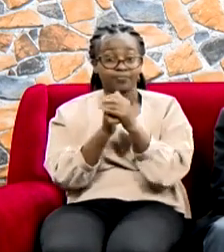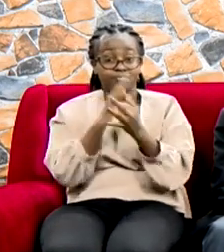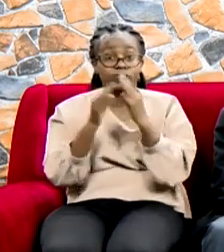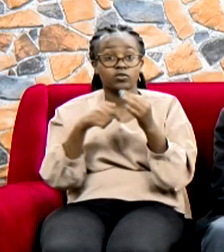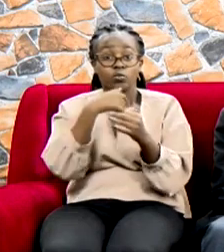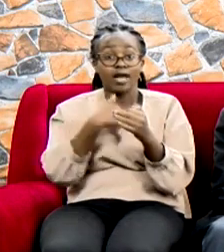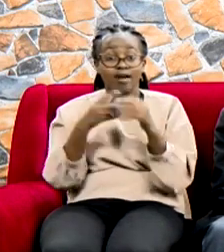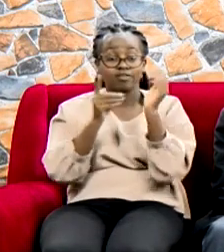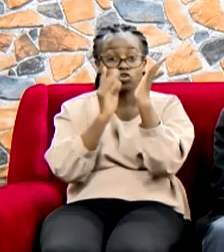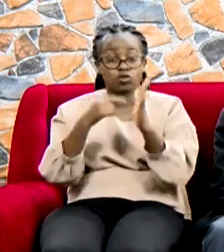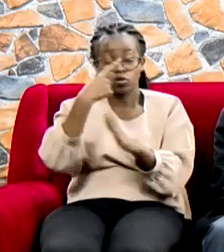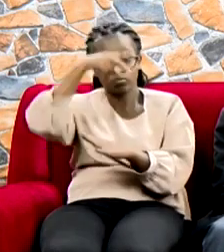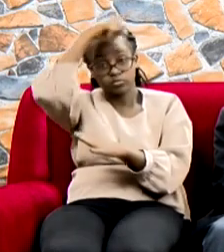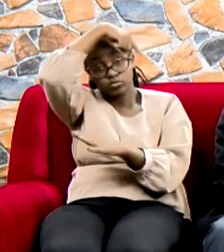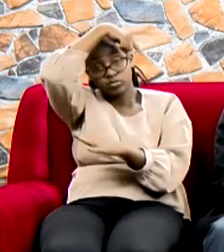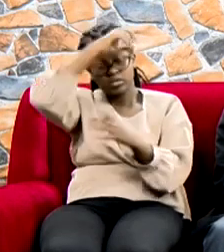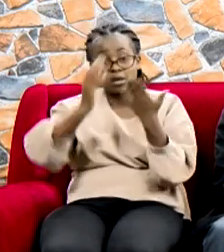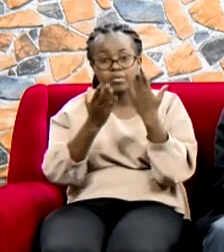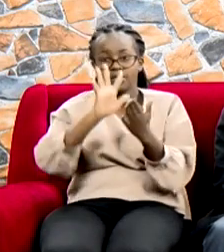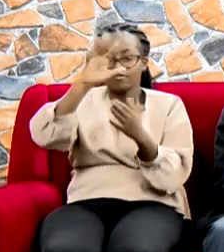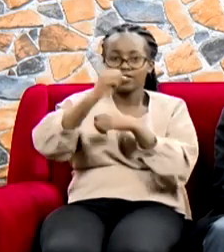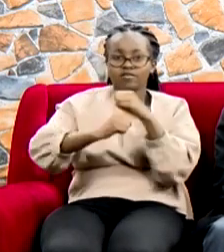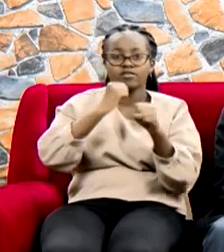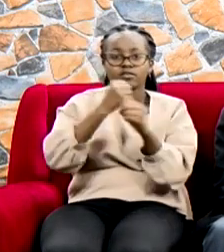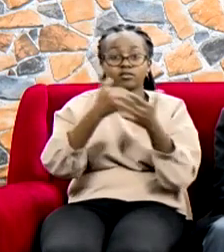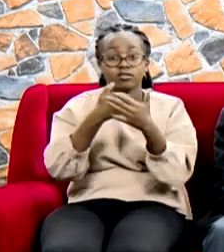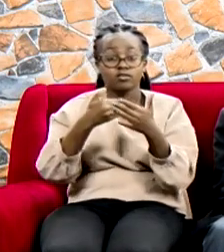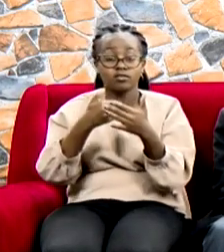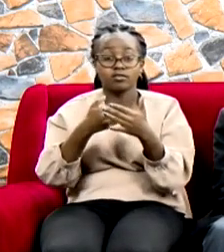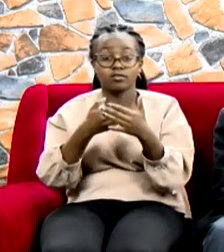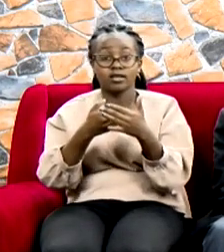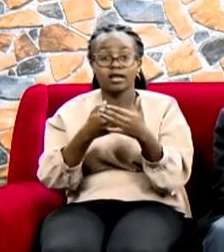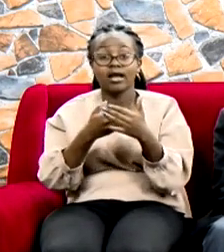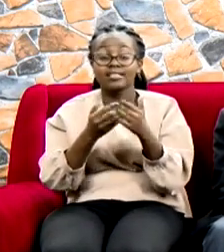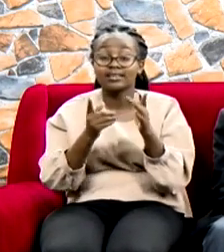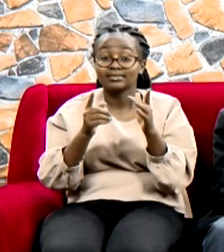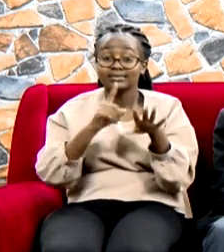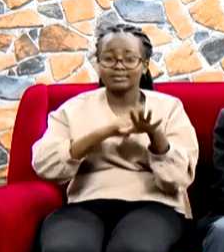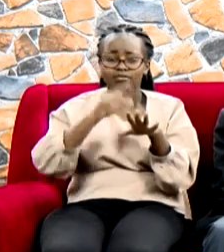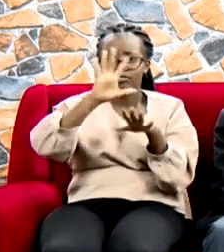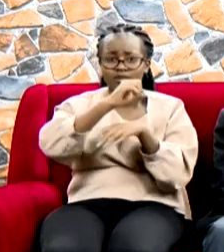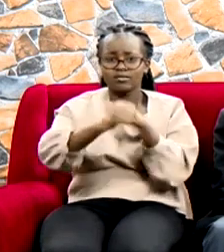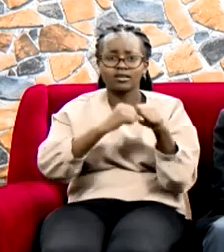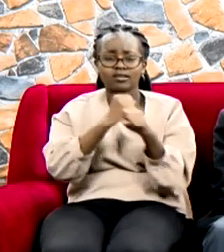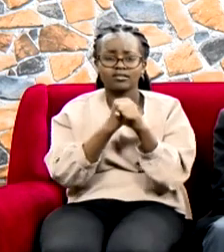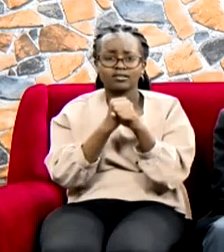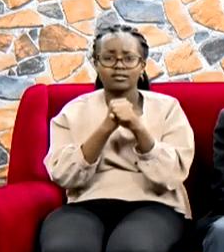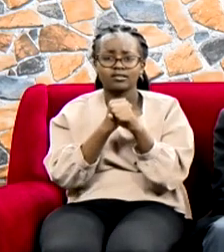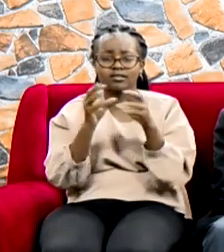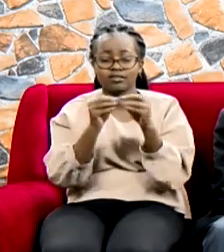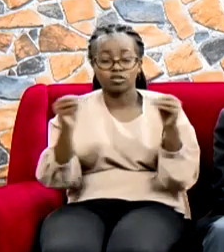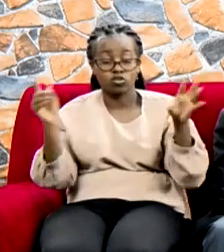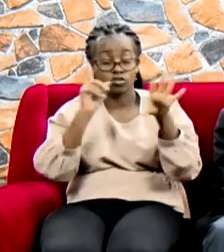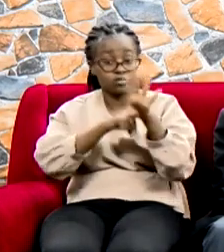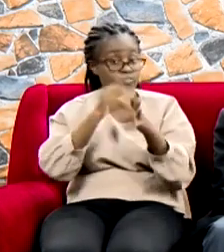If we have a doctor who graduated, let's say just even 5 years ago, a span of 5 years in the current world is a long period